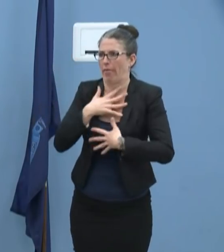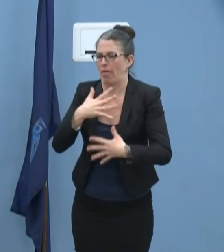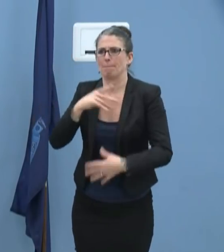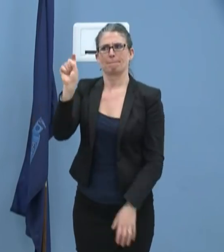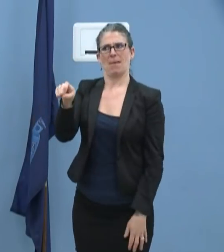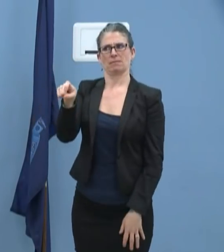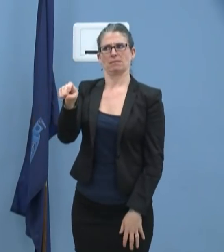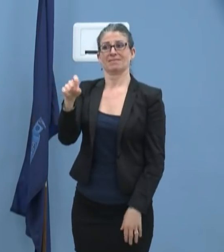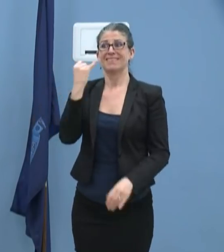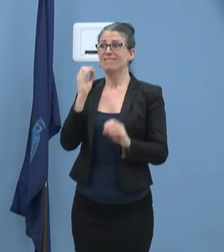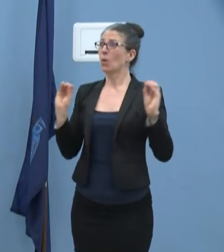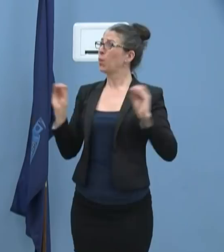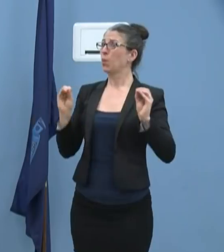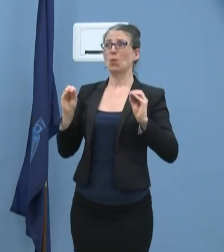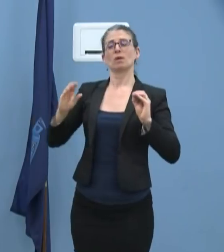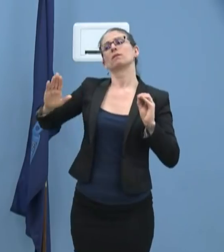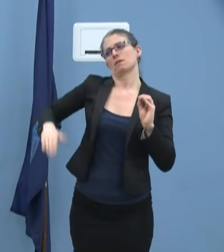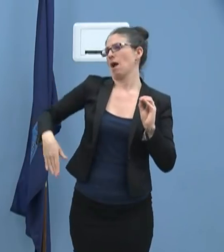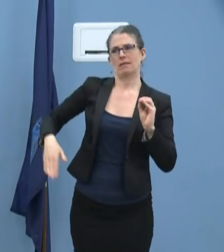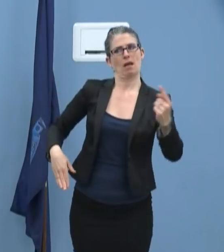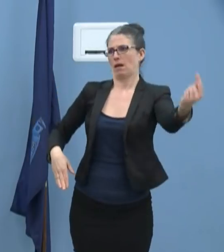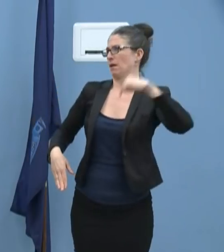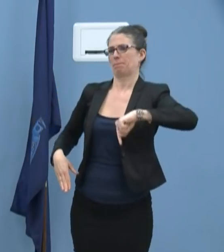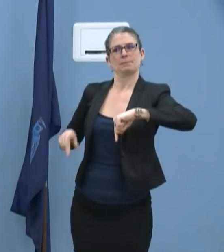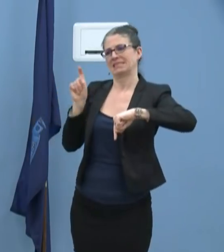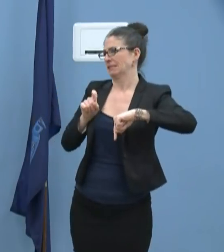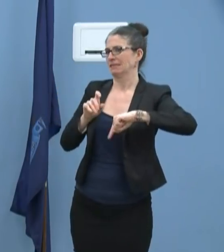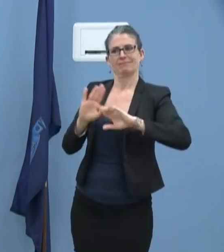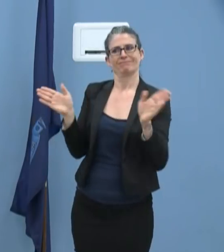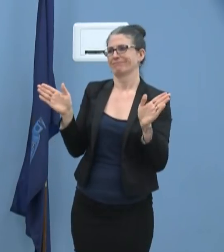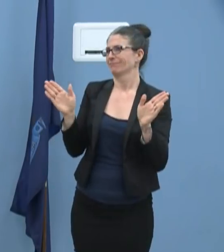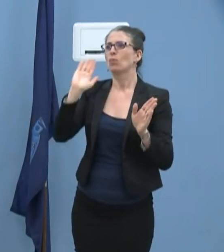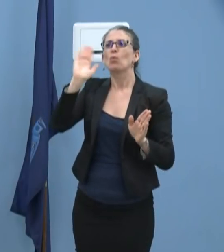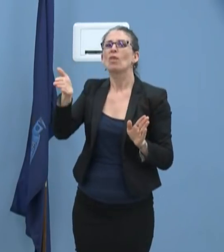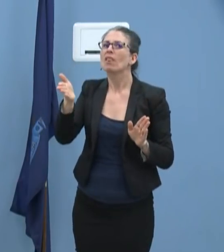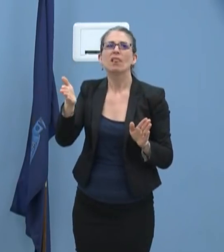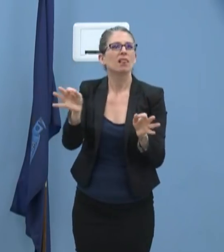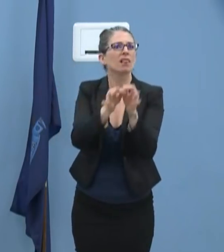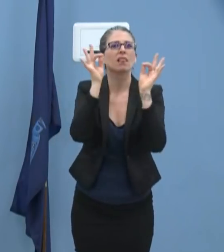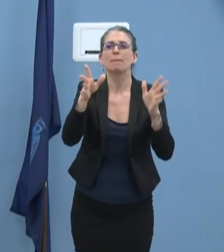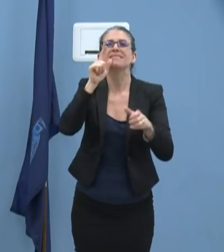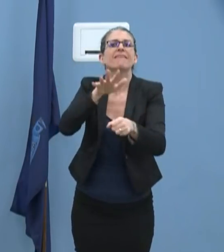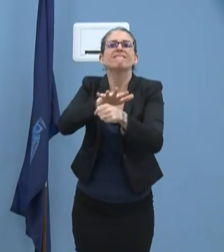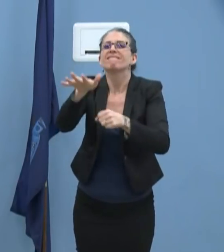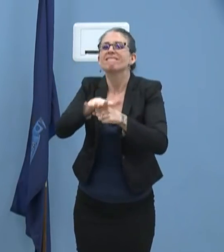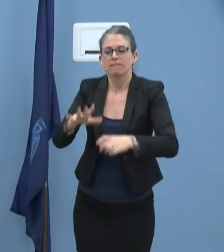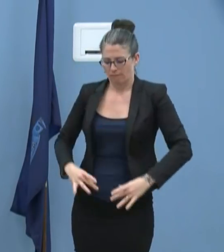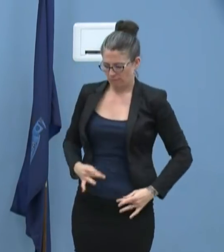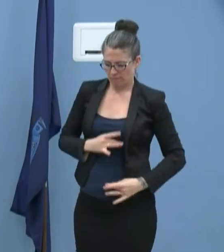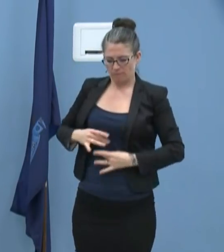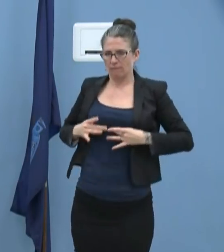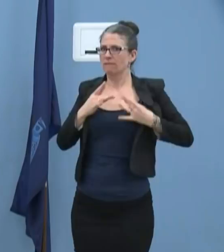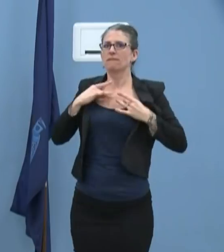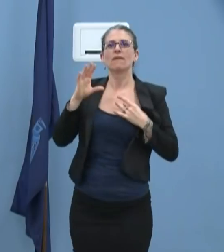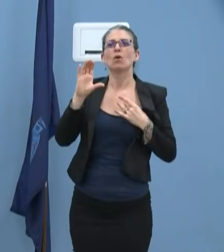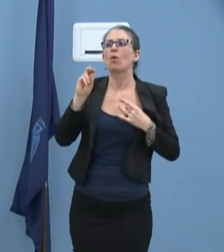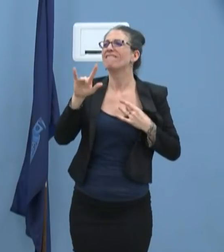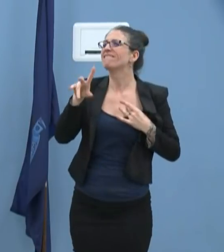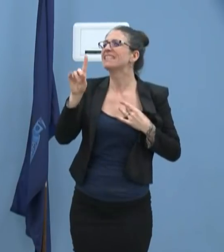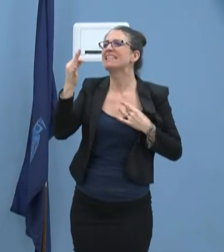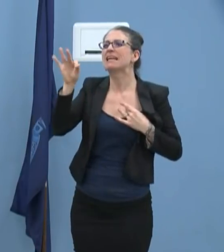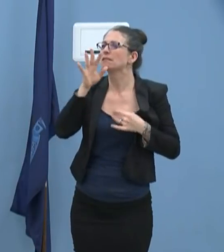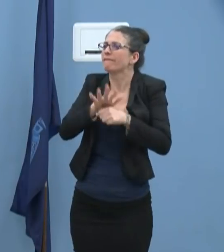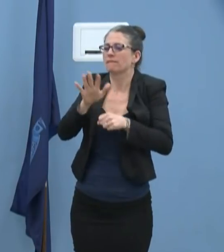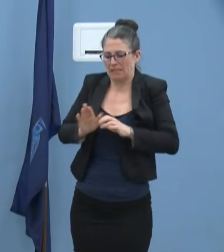know what a negative result means. In addition to that, other jurisdictions are looking at how to think about testing